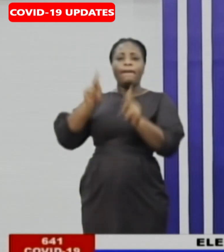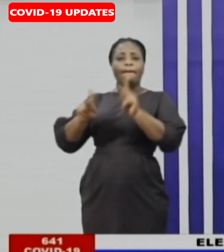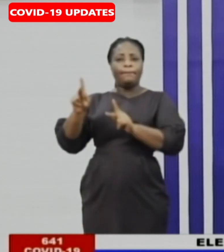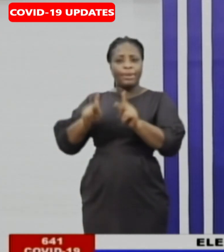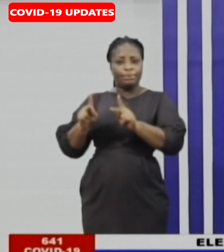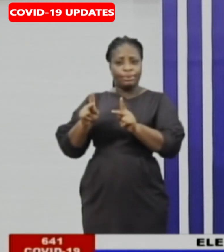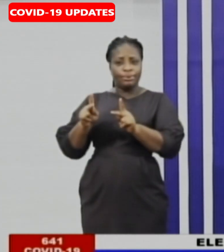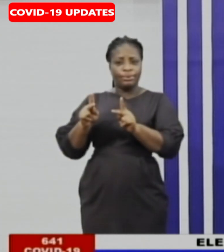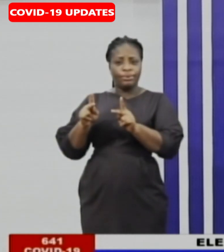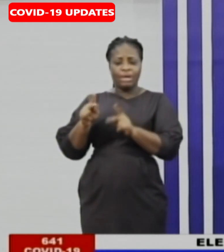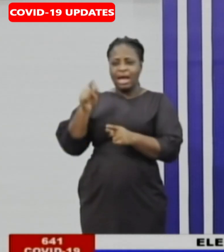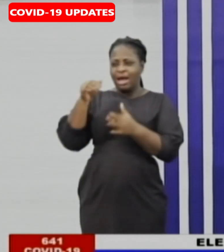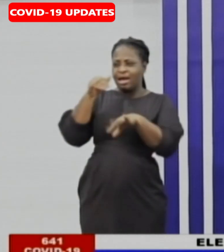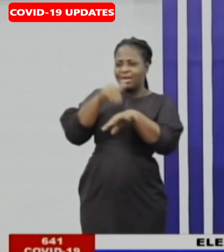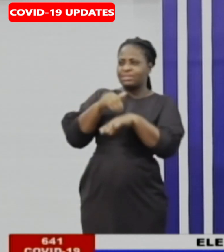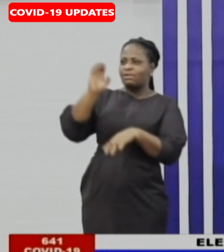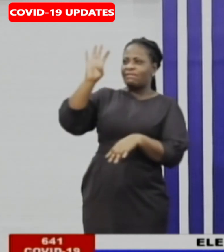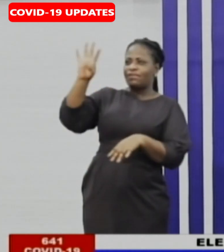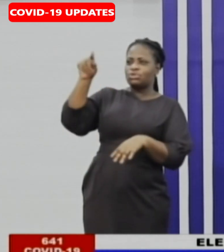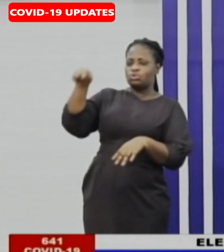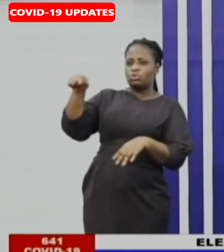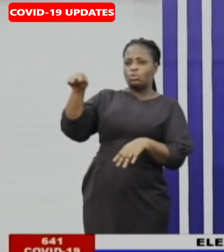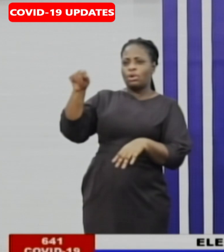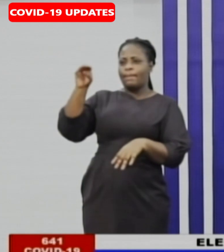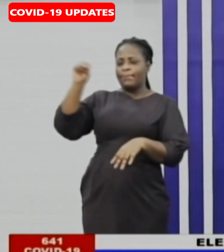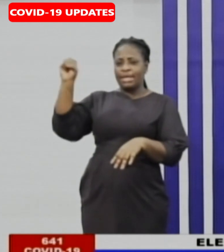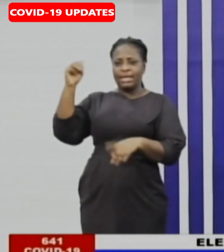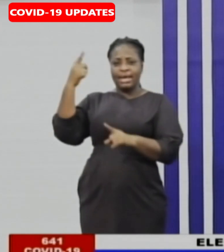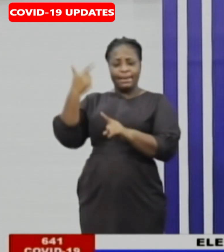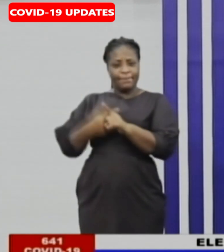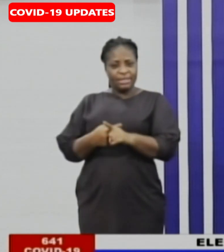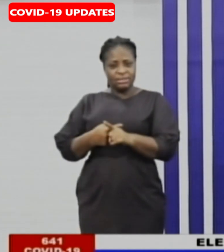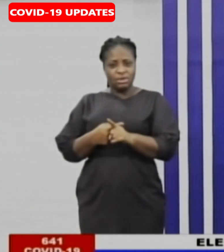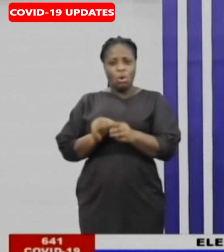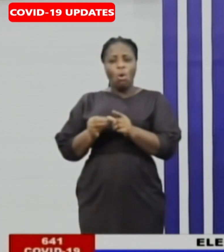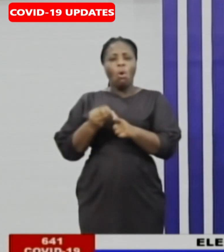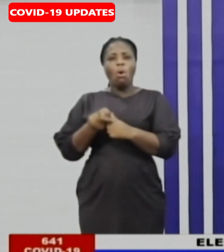at 42.4 million per month, or a total of